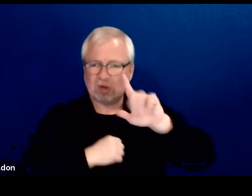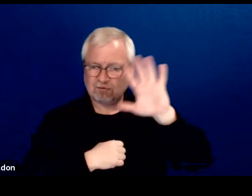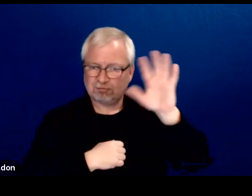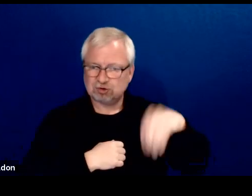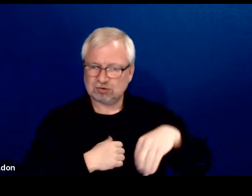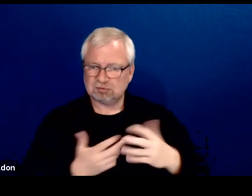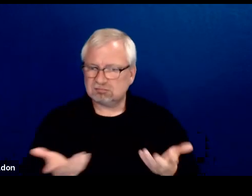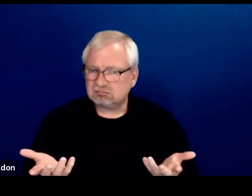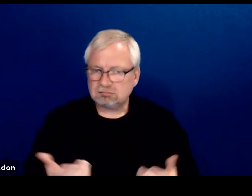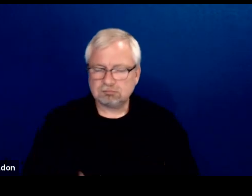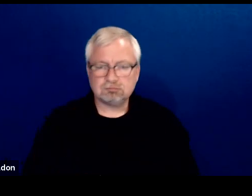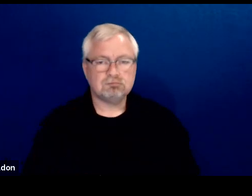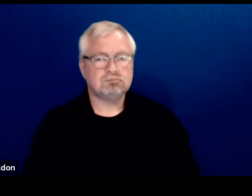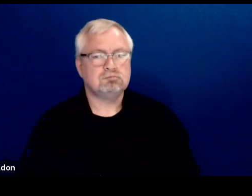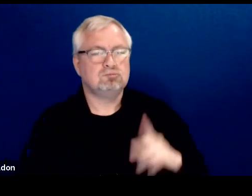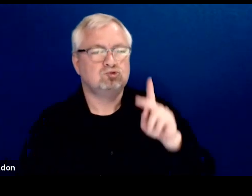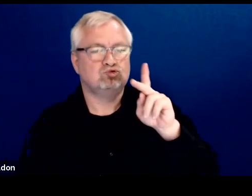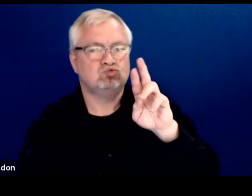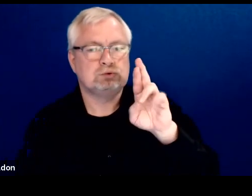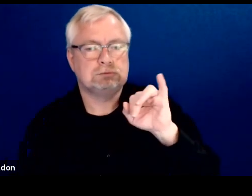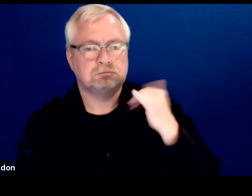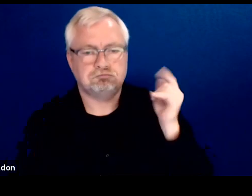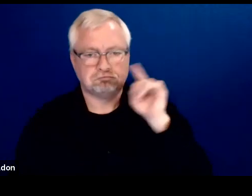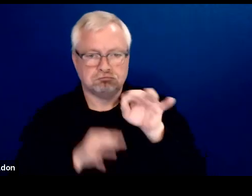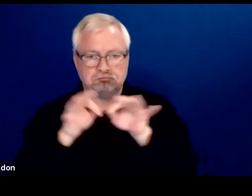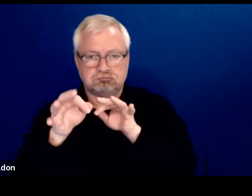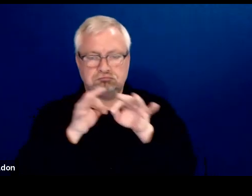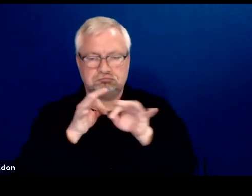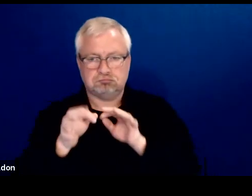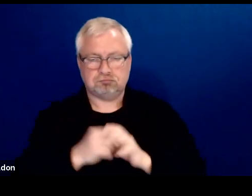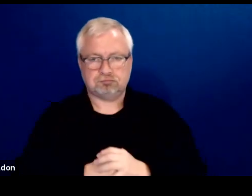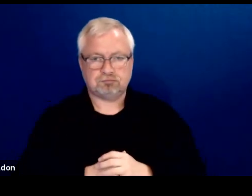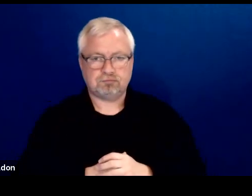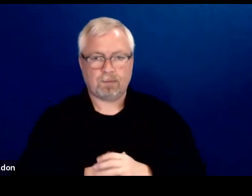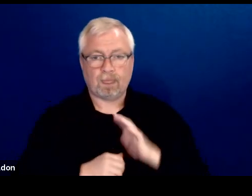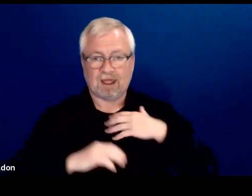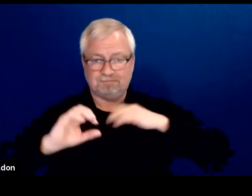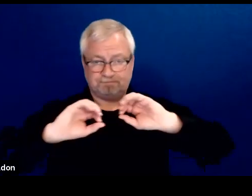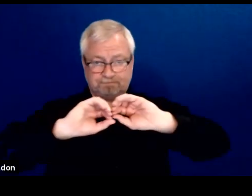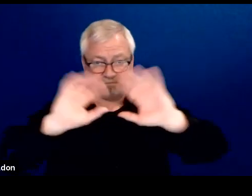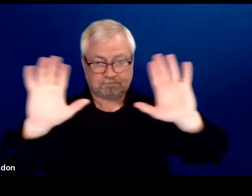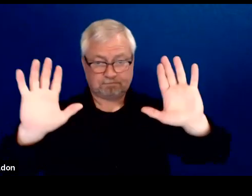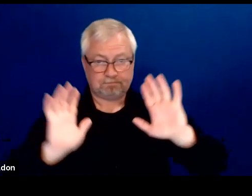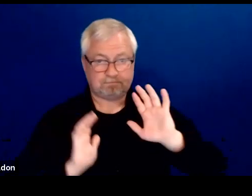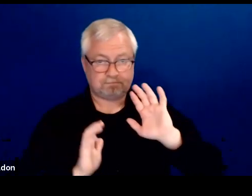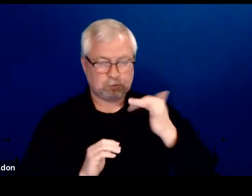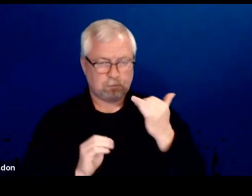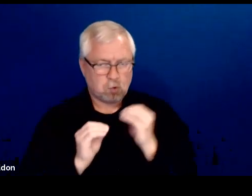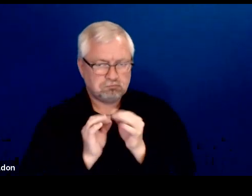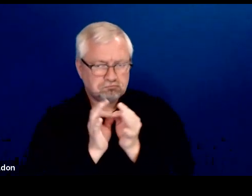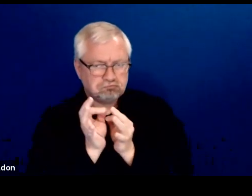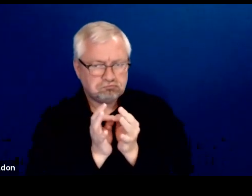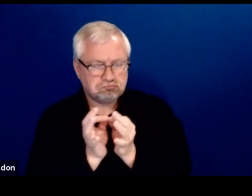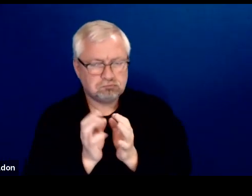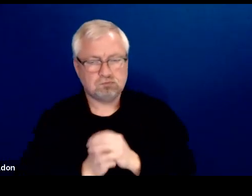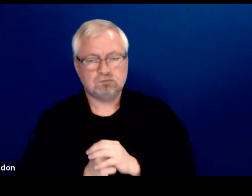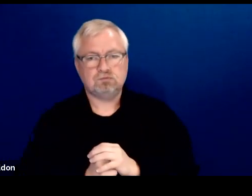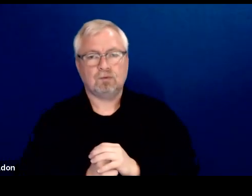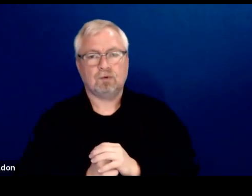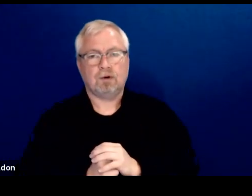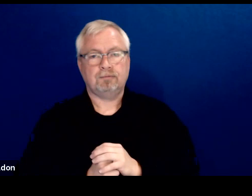Yes, so Chris Erzman, Director of Infectious Disease. So just to clarify that a little bit more, the R naught was based